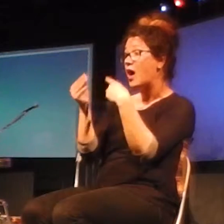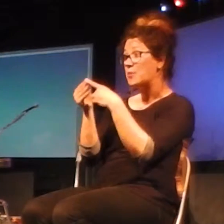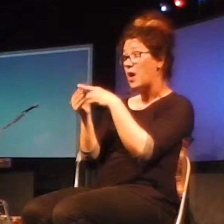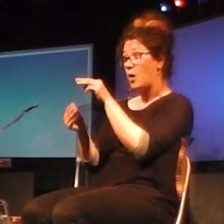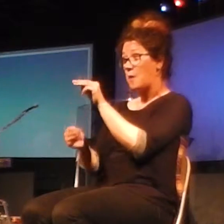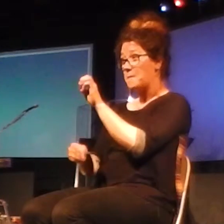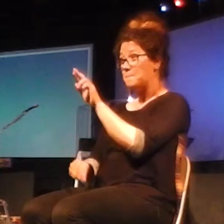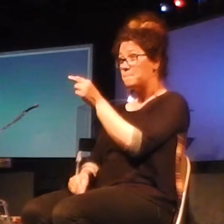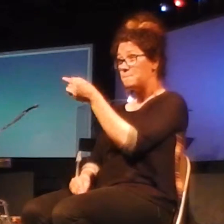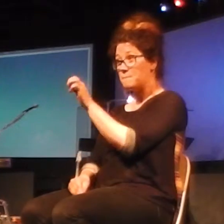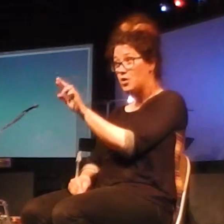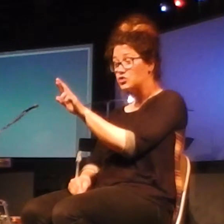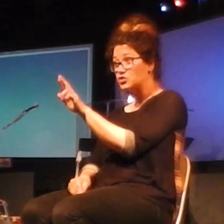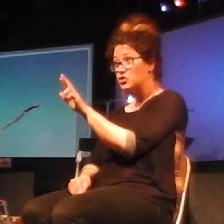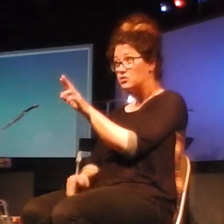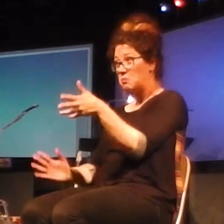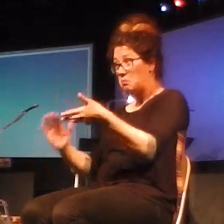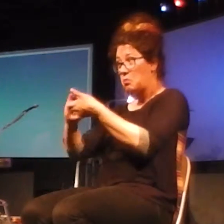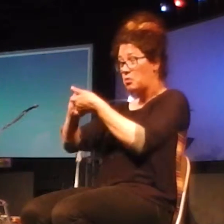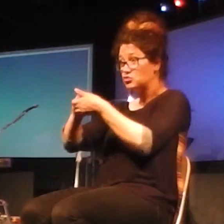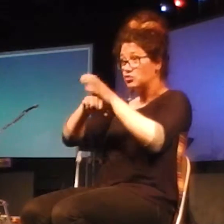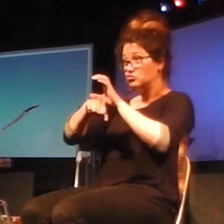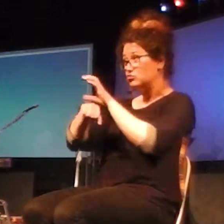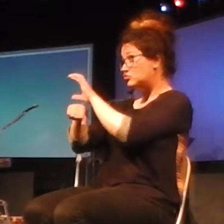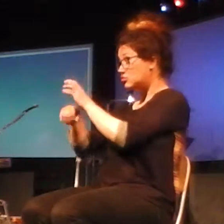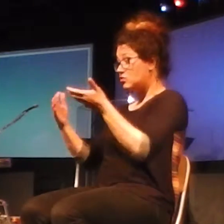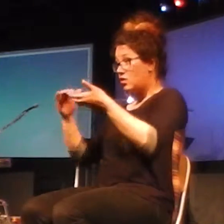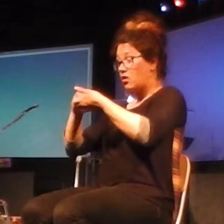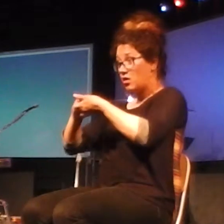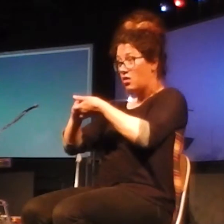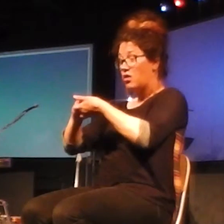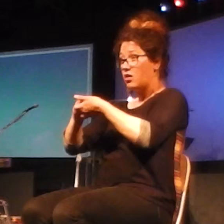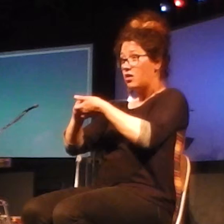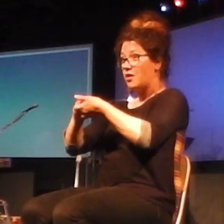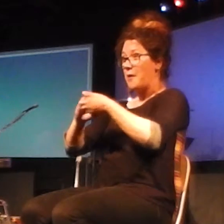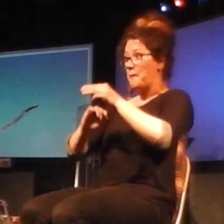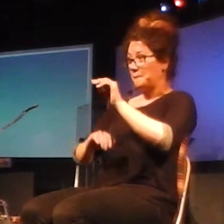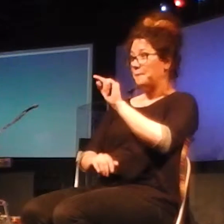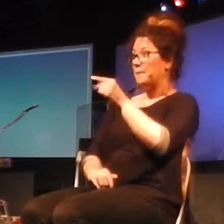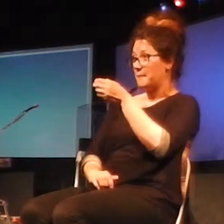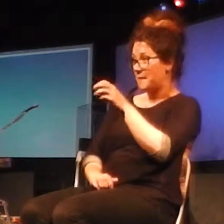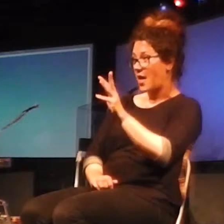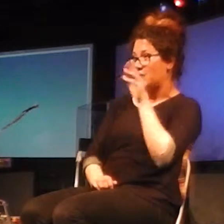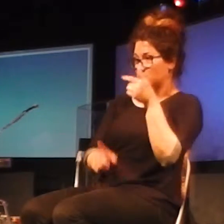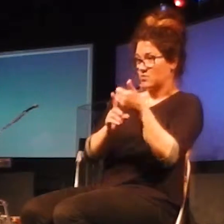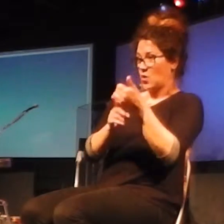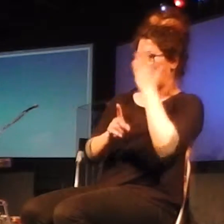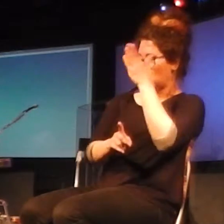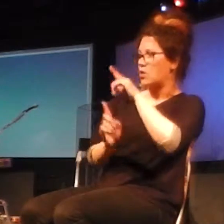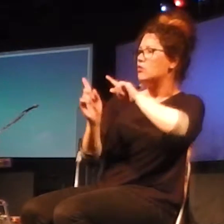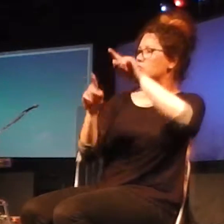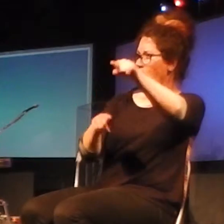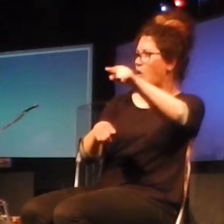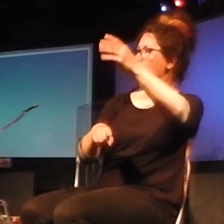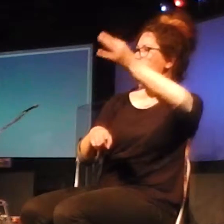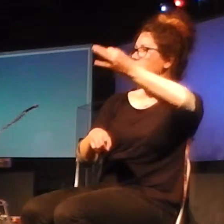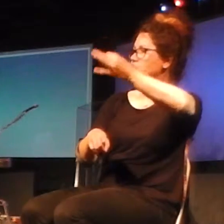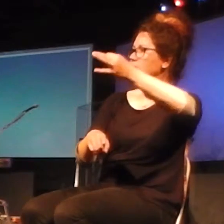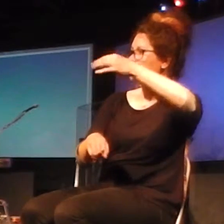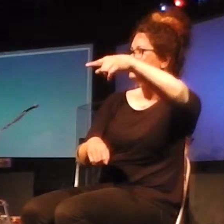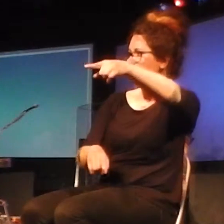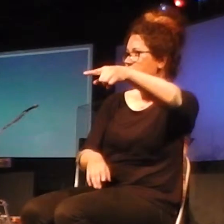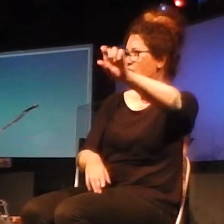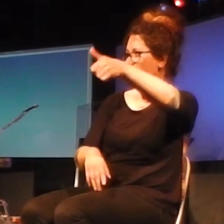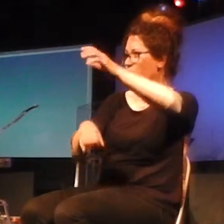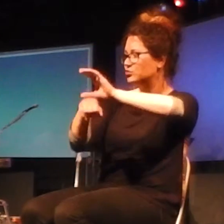merger where Matthew would go and be the functioning lead pastor of this campus pastor of this church. He'll still come back here and preach, and I'll go down there once in a while and